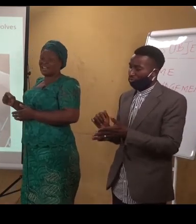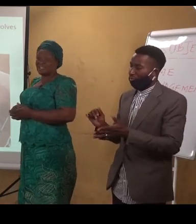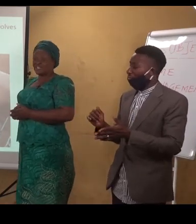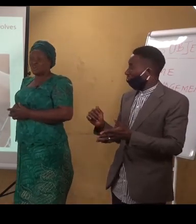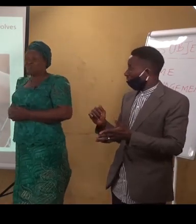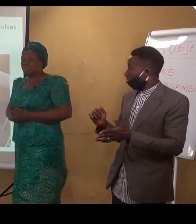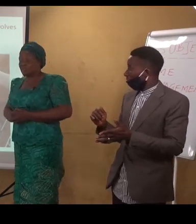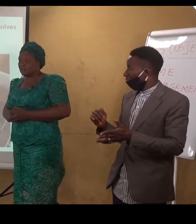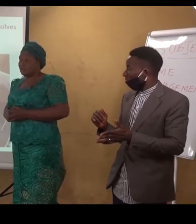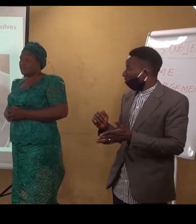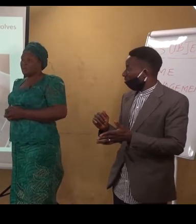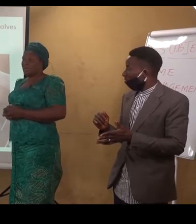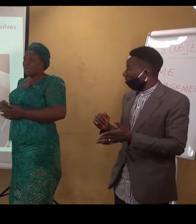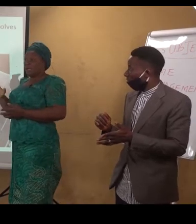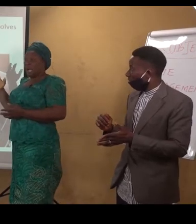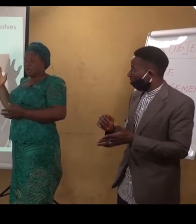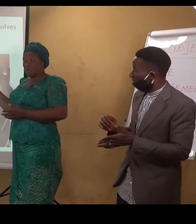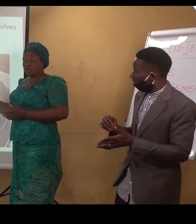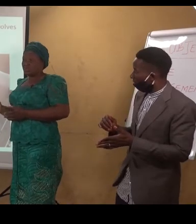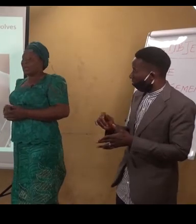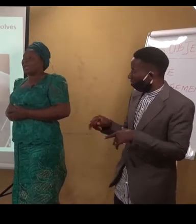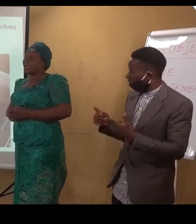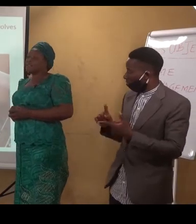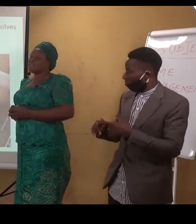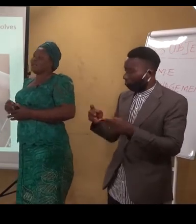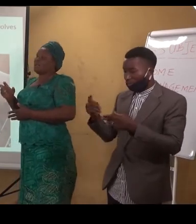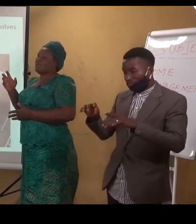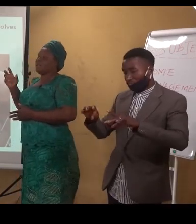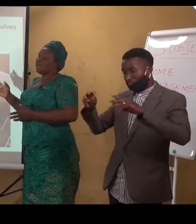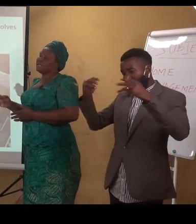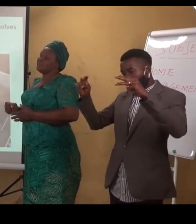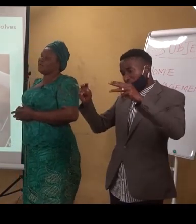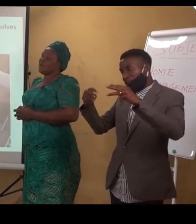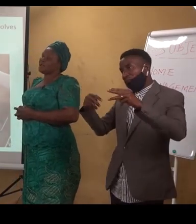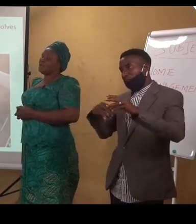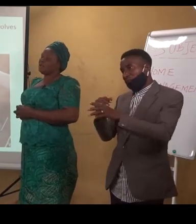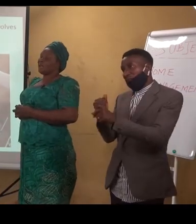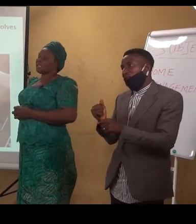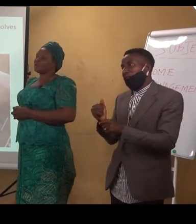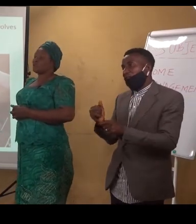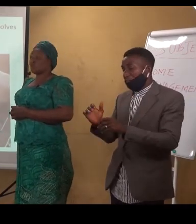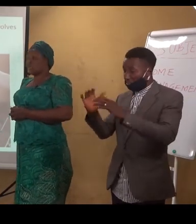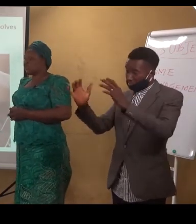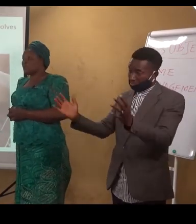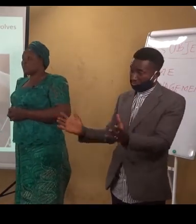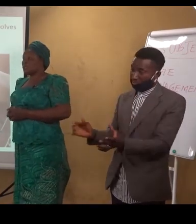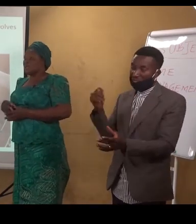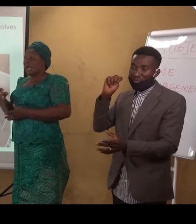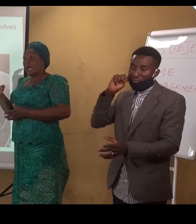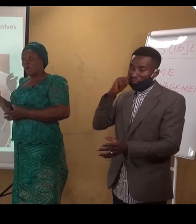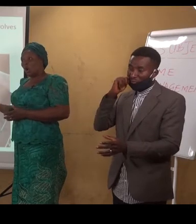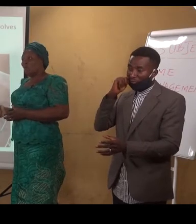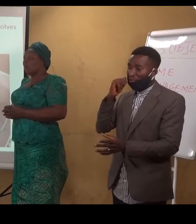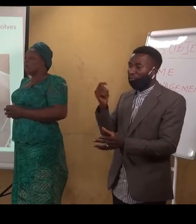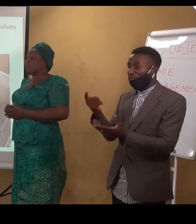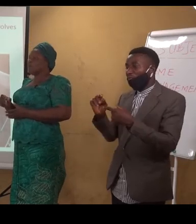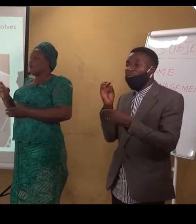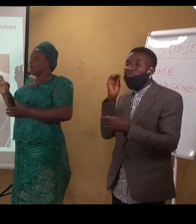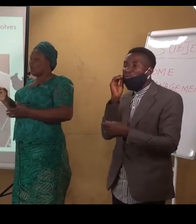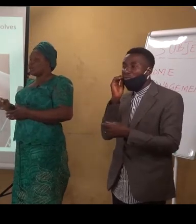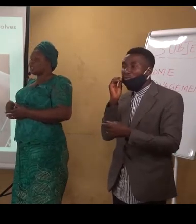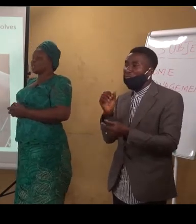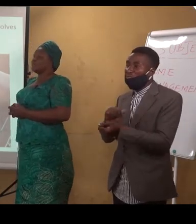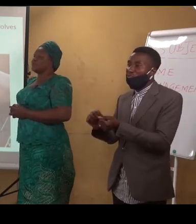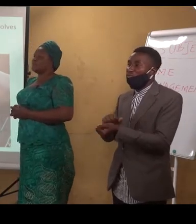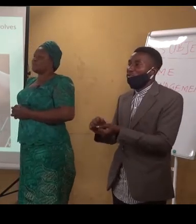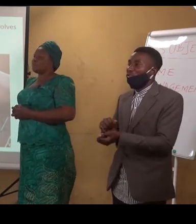Using sterilization method. I go to the market, I get my basket of tomatoes, I come home,